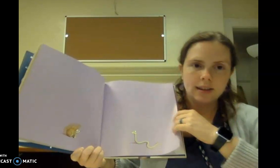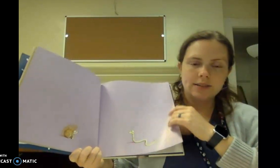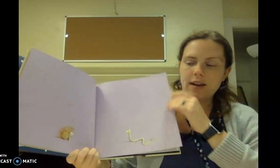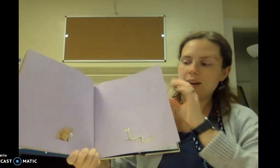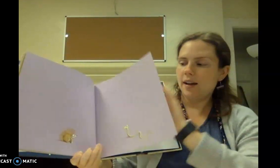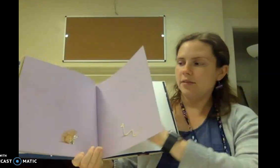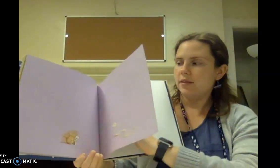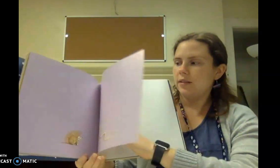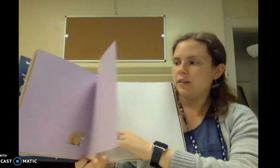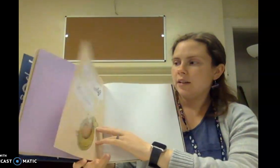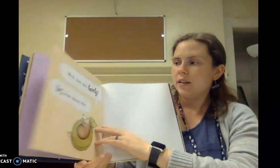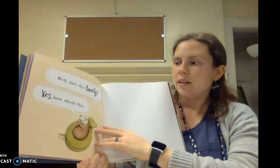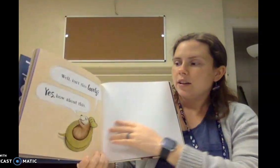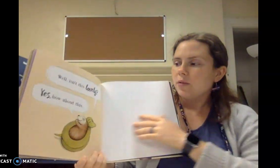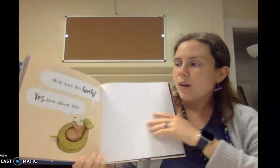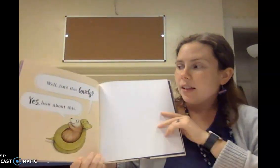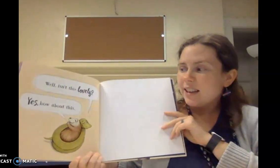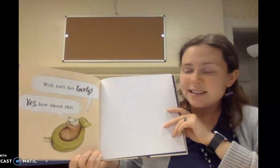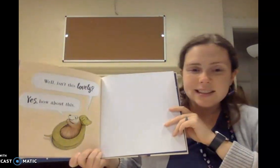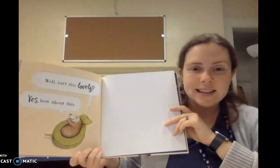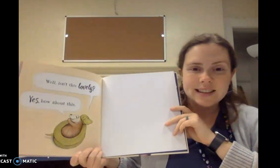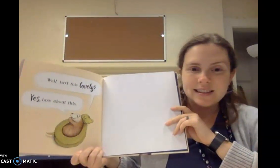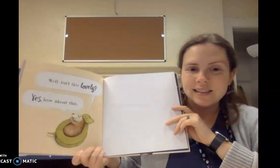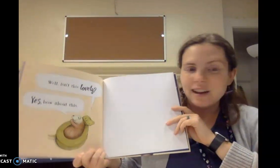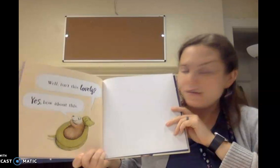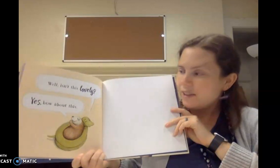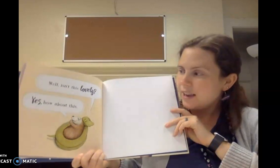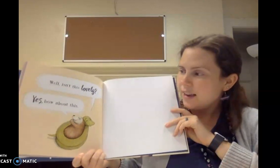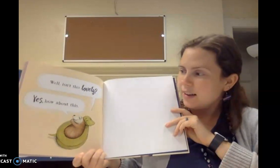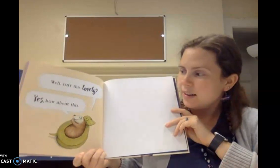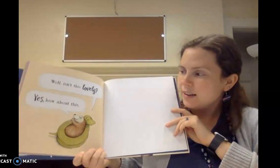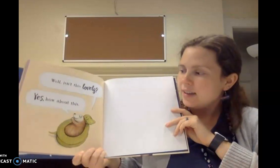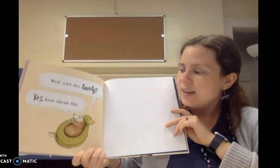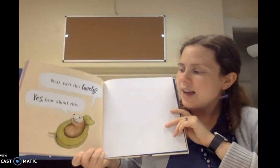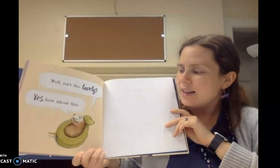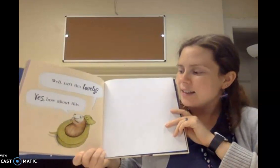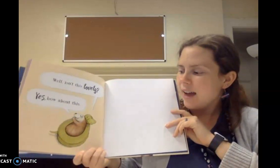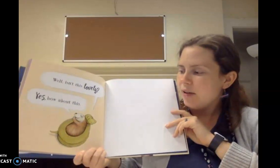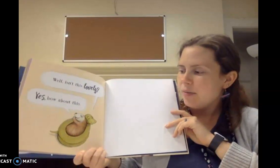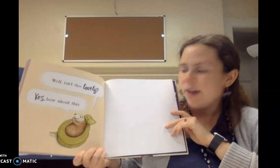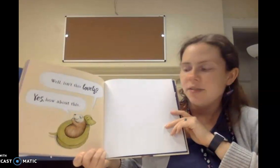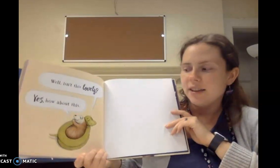Let's find out. Well, isn't this lovely? Yes, how about